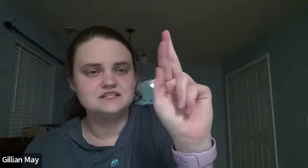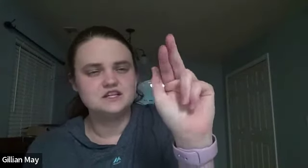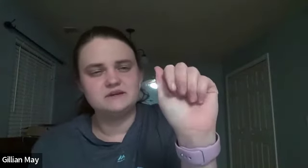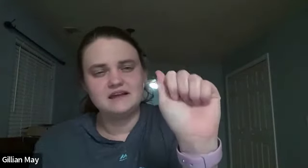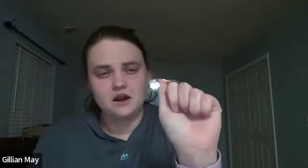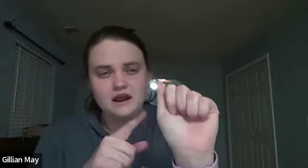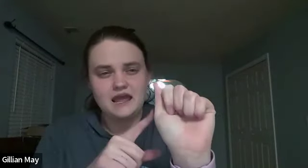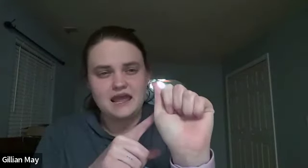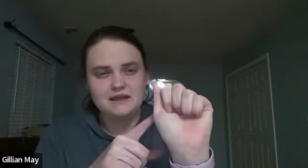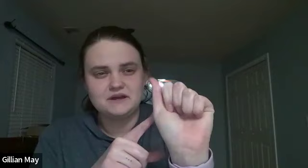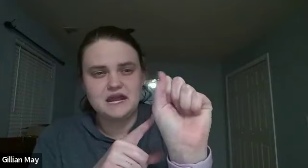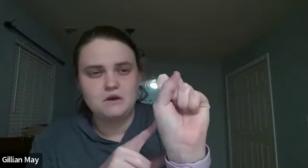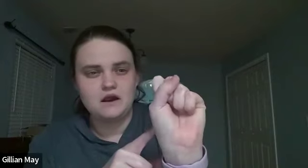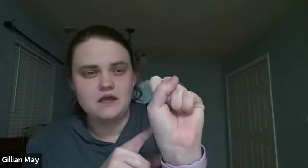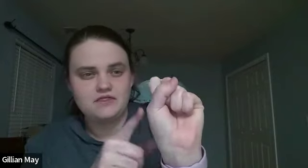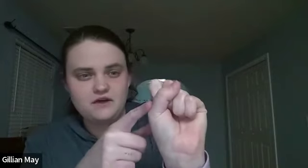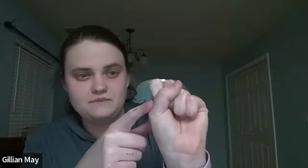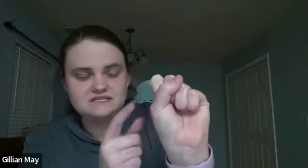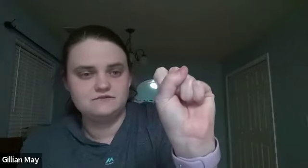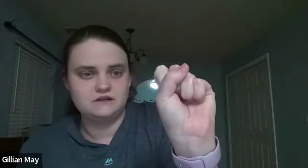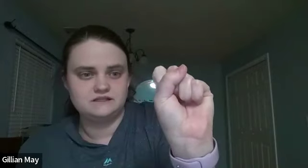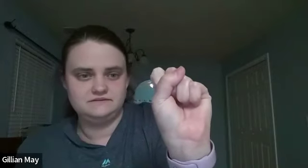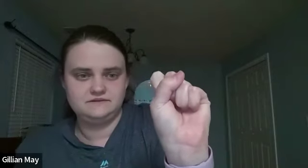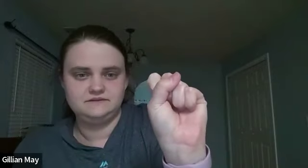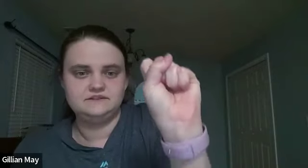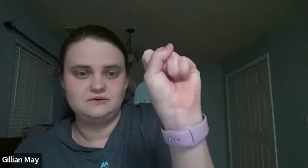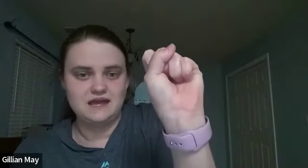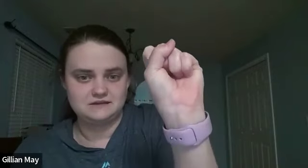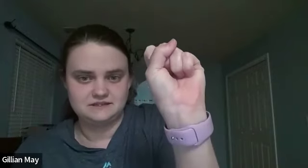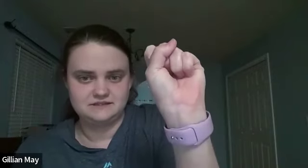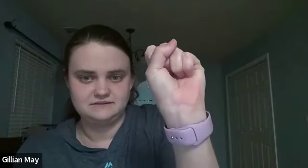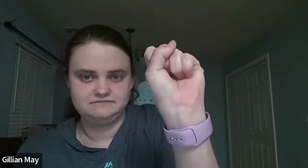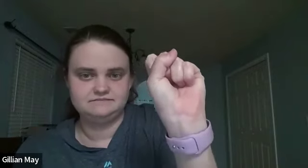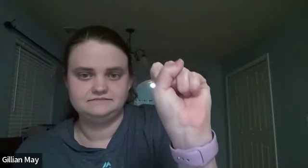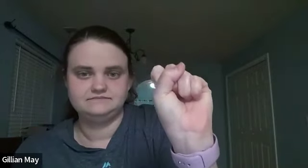going to be like our A, but now our thumb is in front. So S.